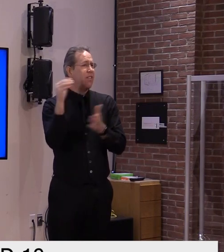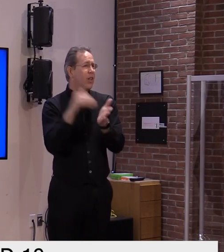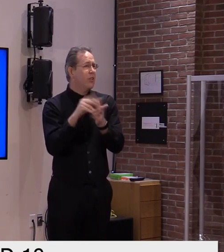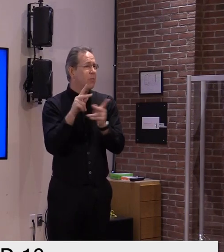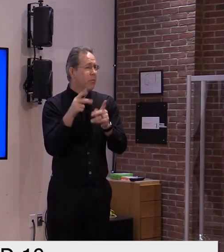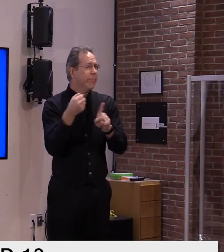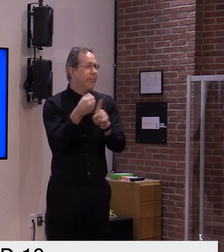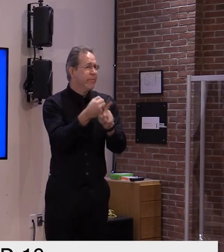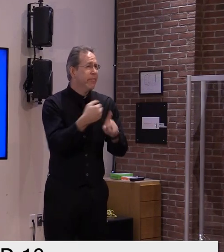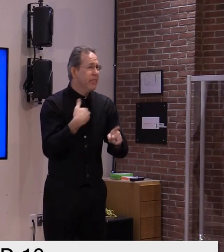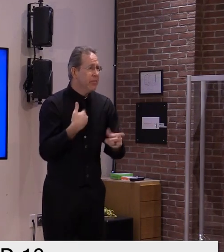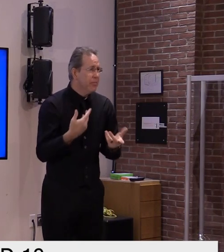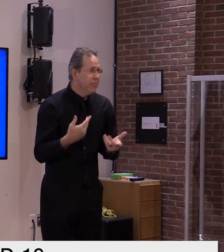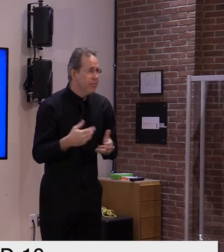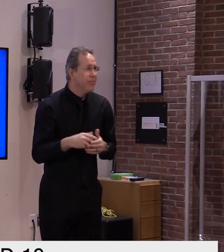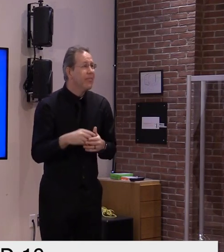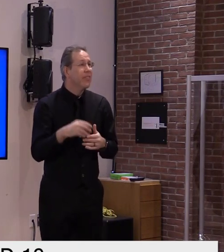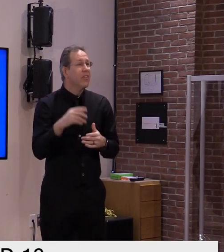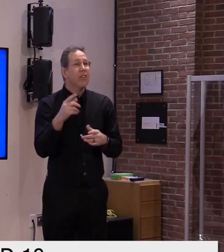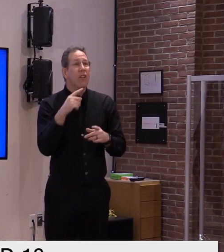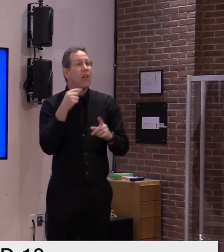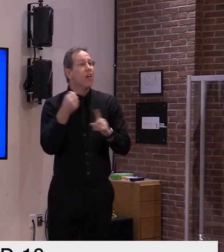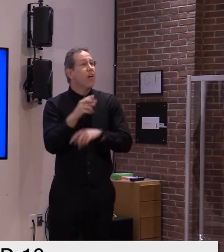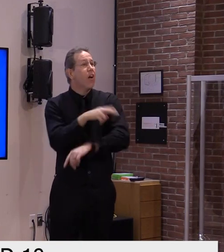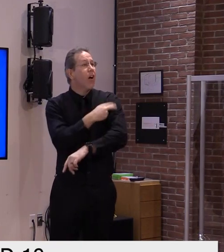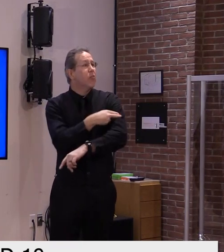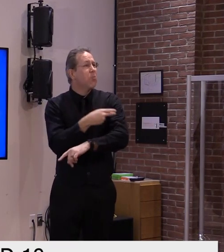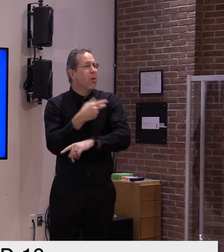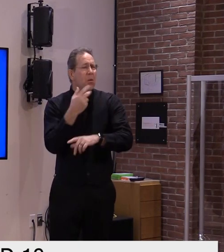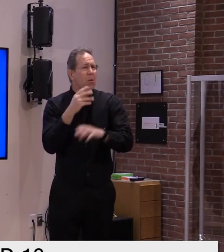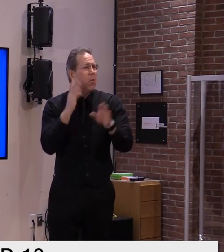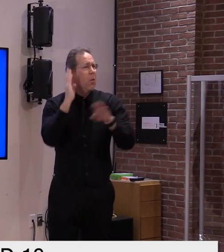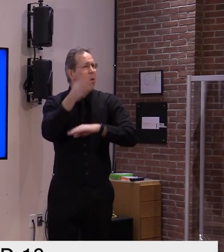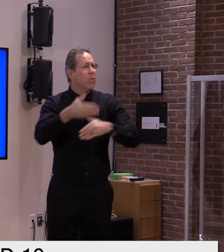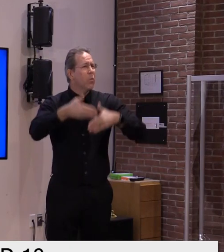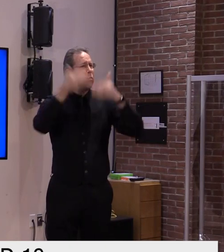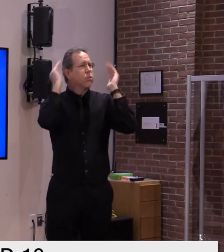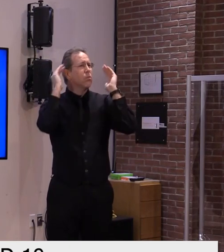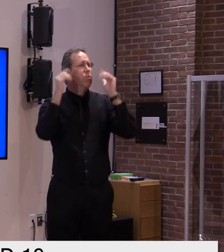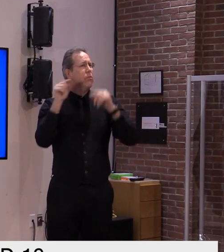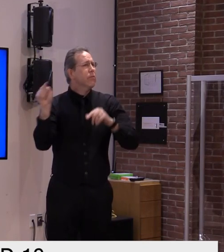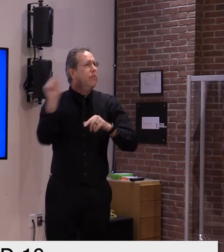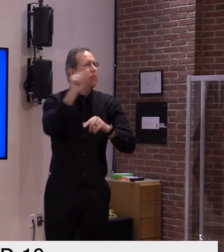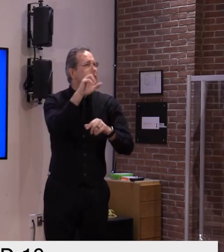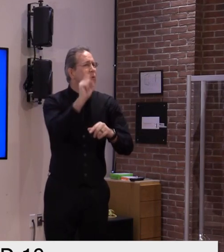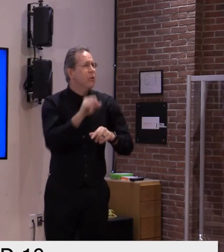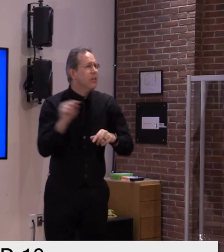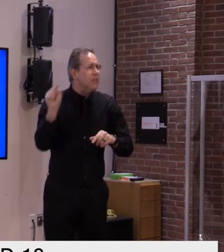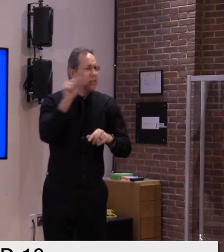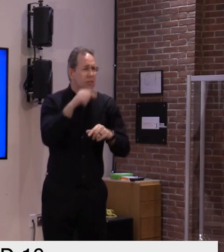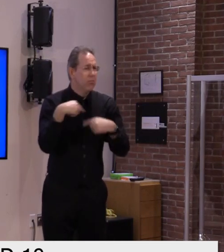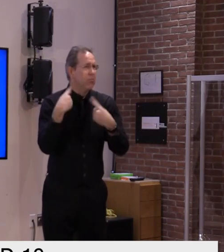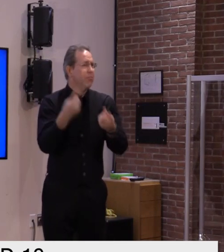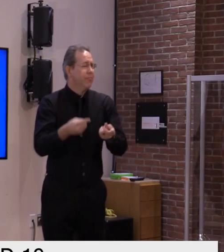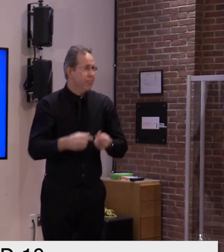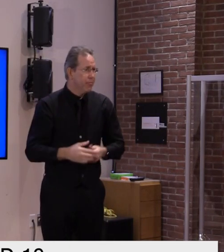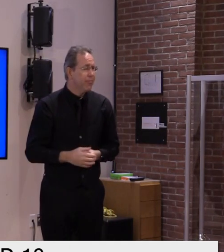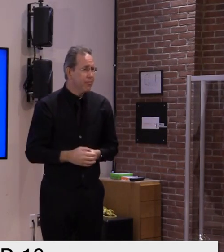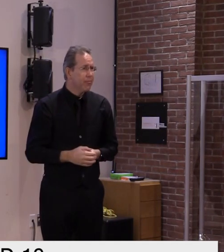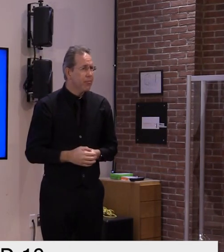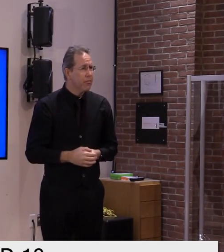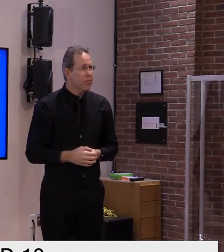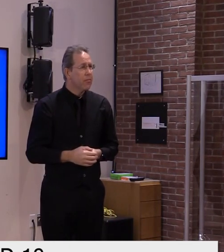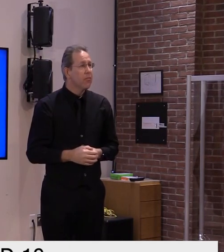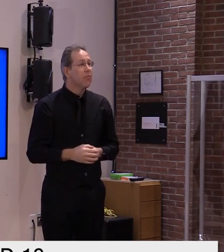continue to rise, with more people being treated for COVID-19 than in any other previous time. And most